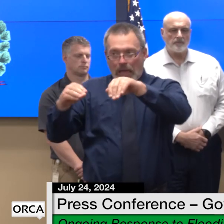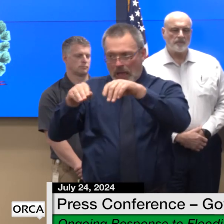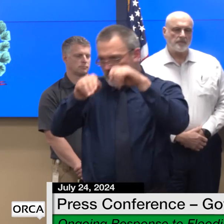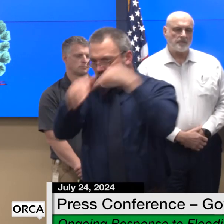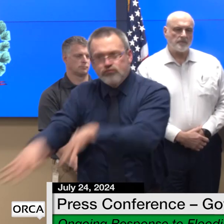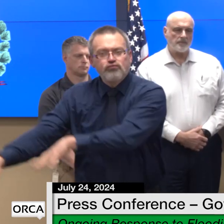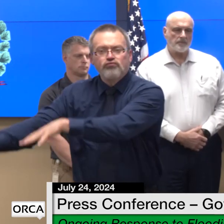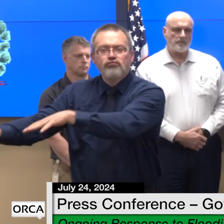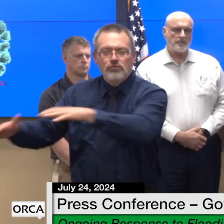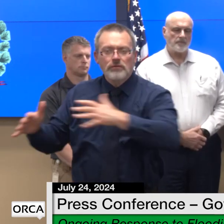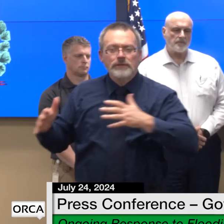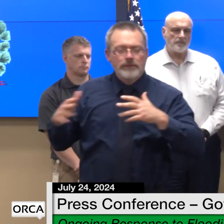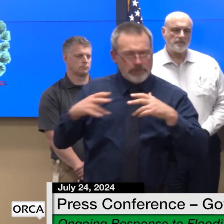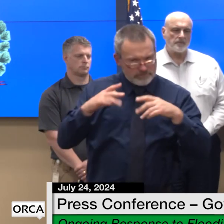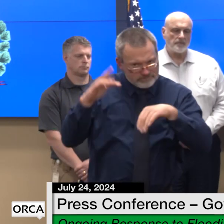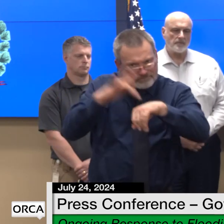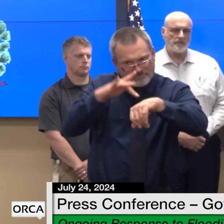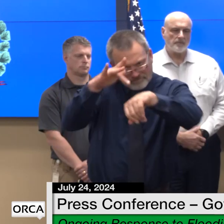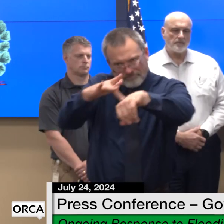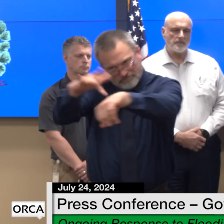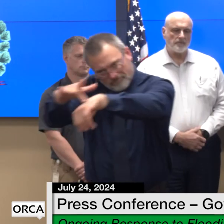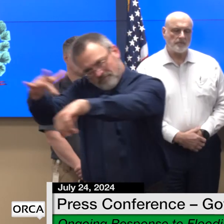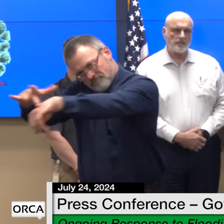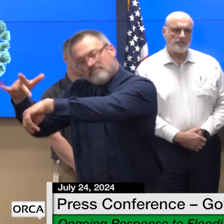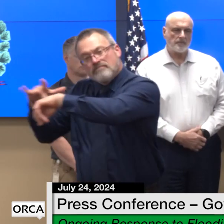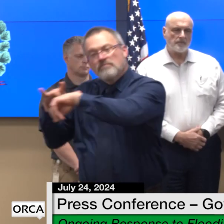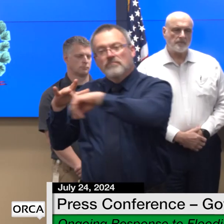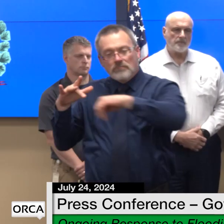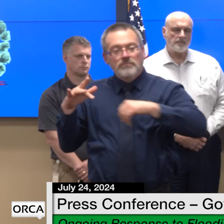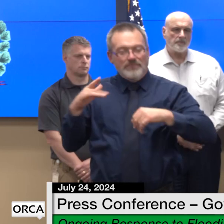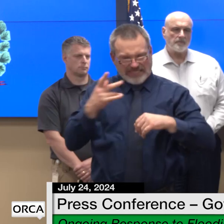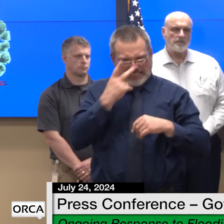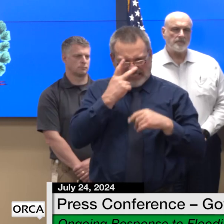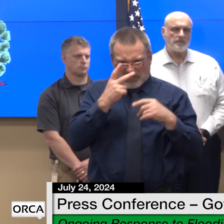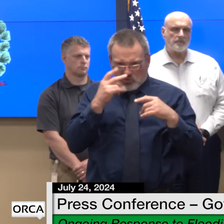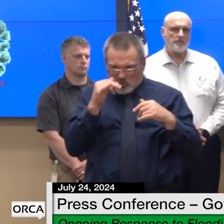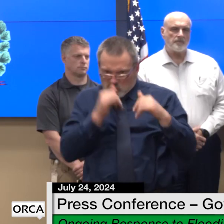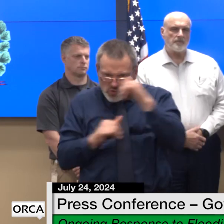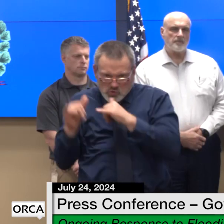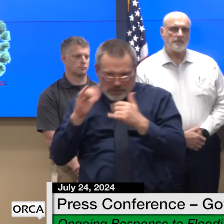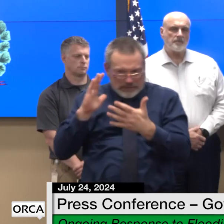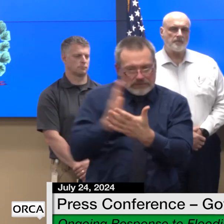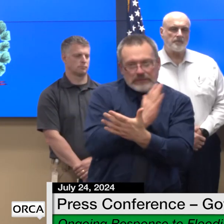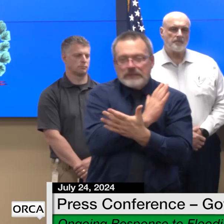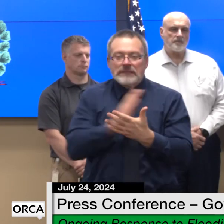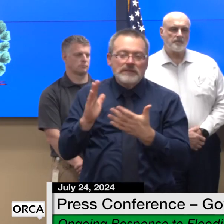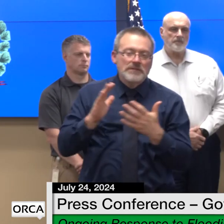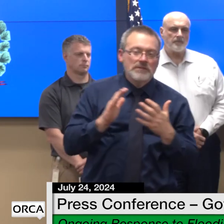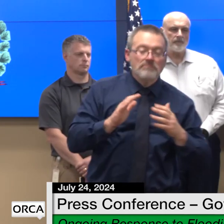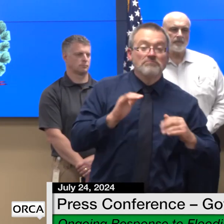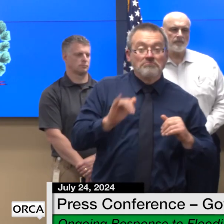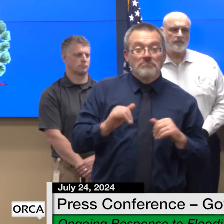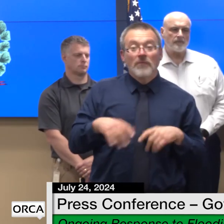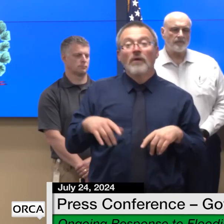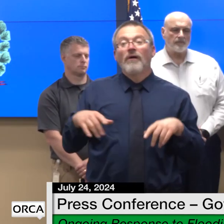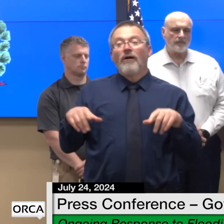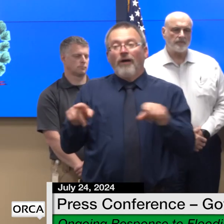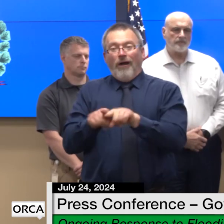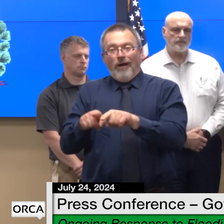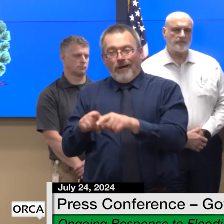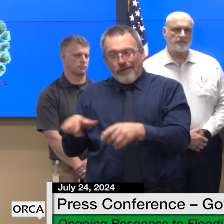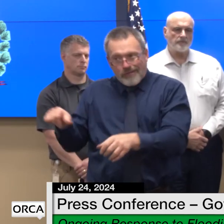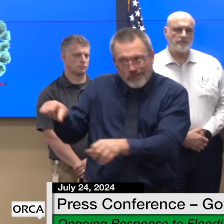make site visits to assess impacted properties. The spills response team has received more than